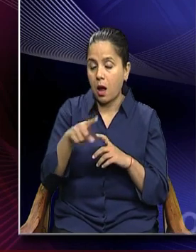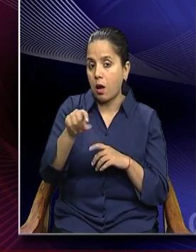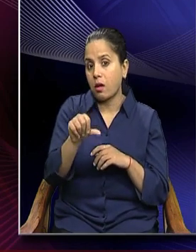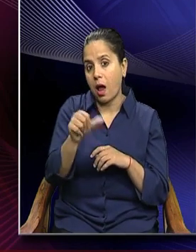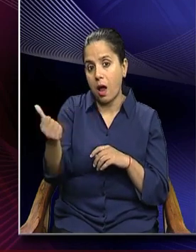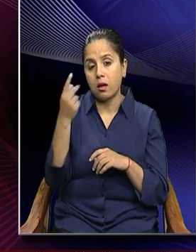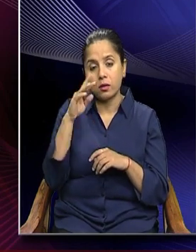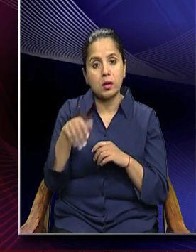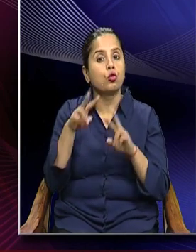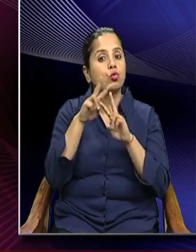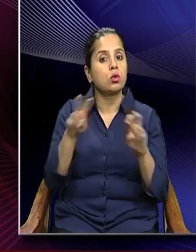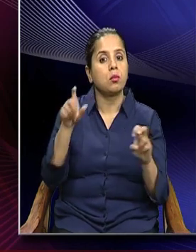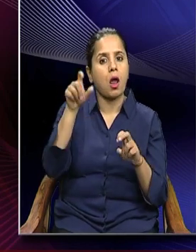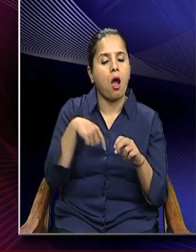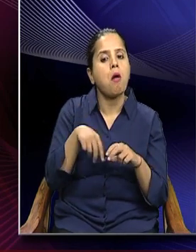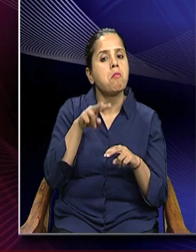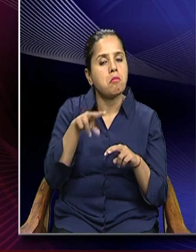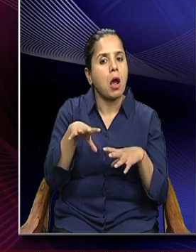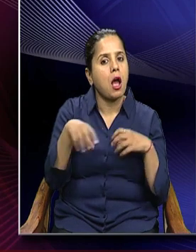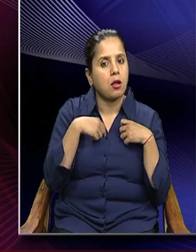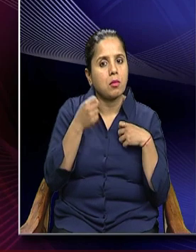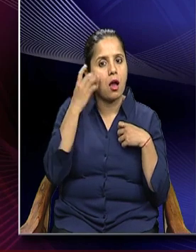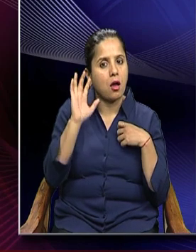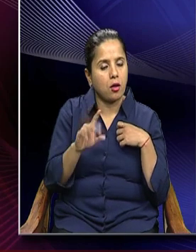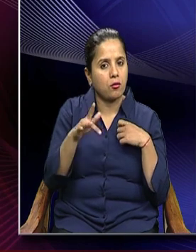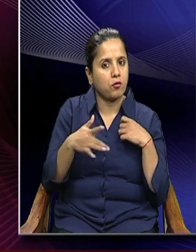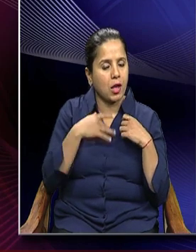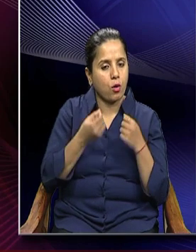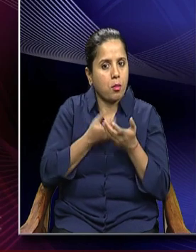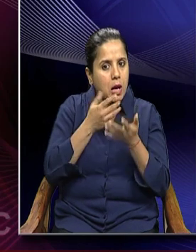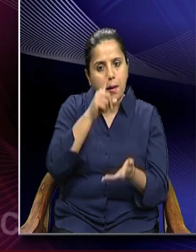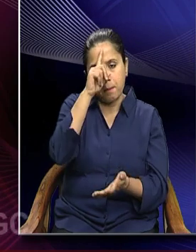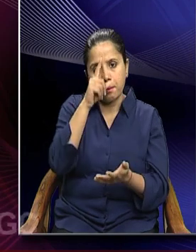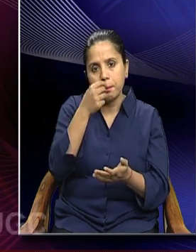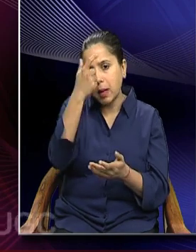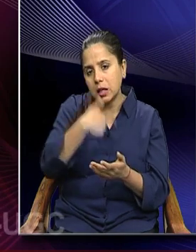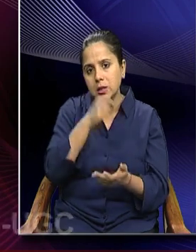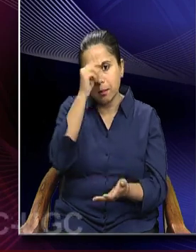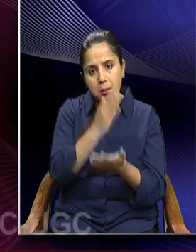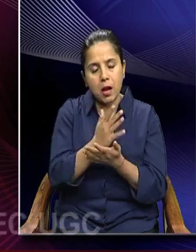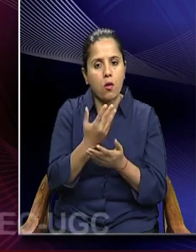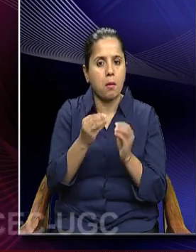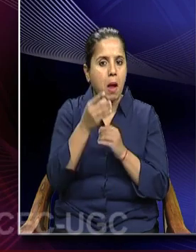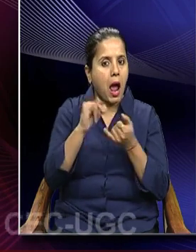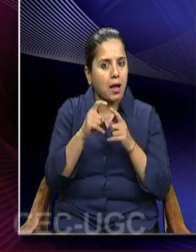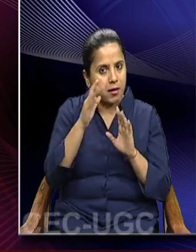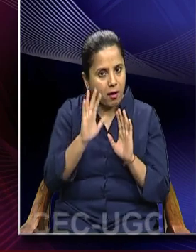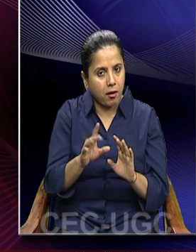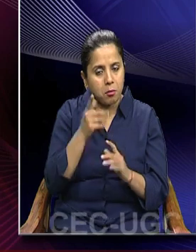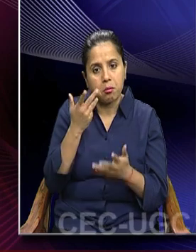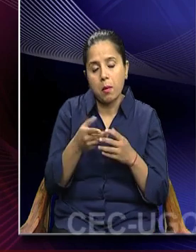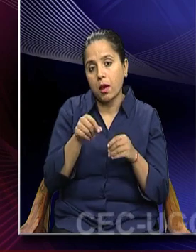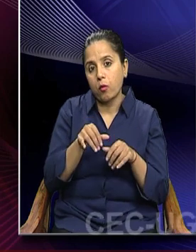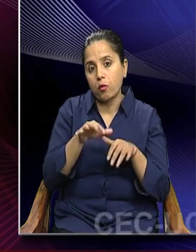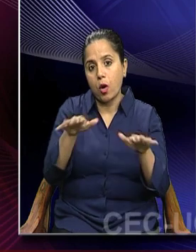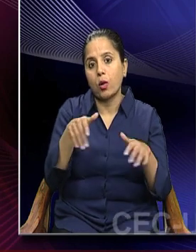hand, the researcher acknowledges and reveals their personal beliefs and biases that may influence